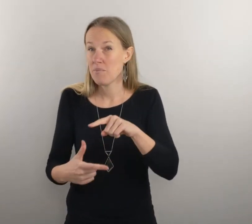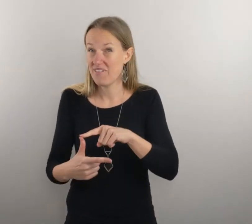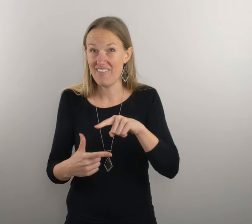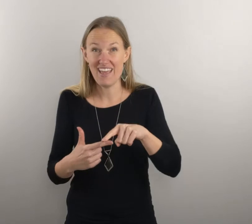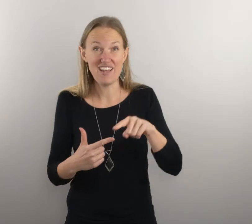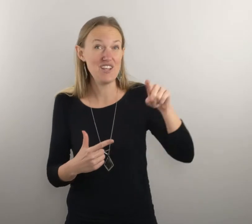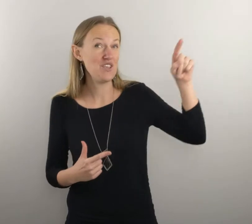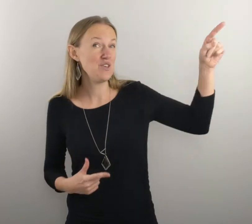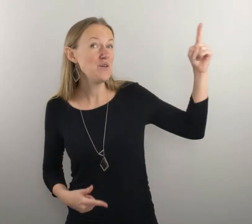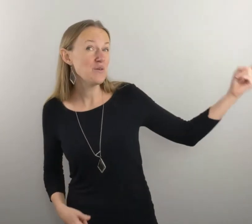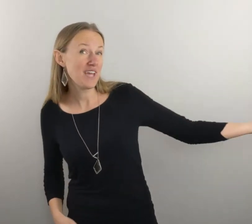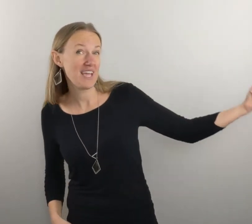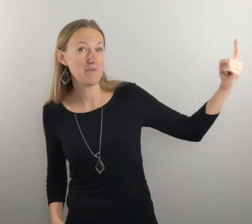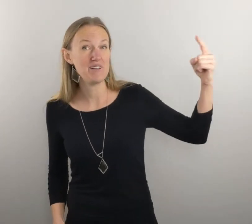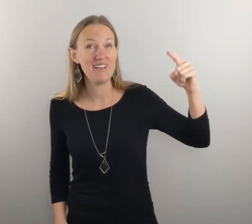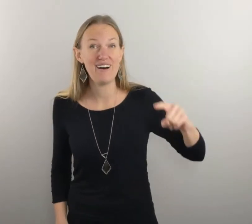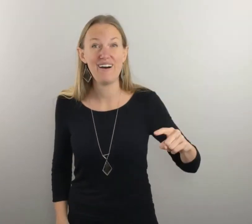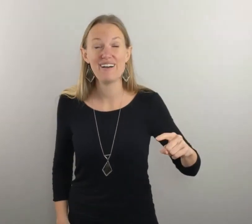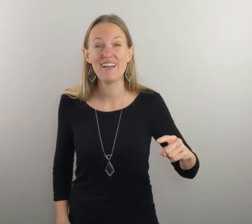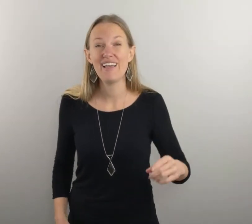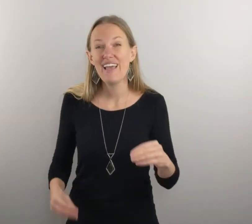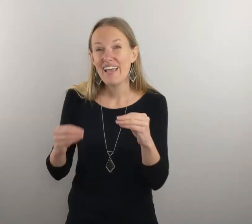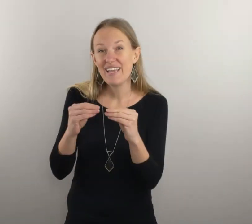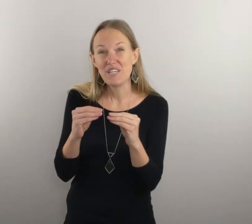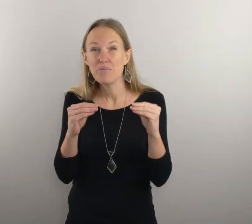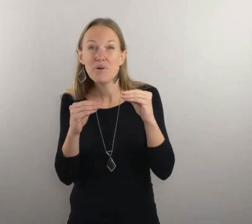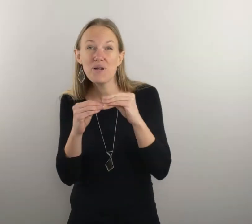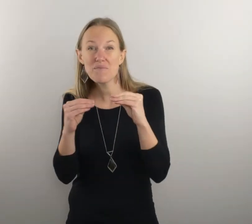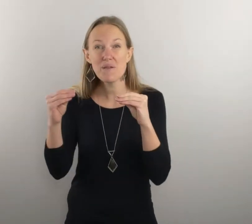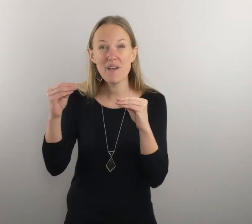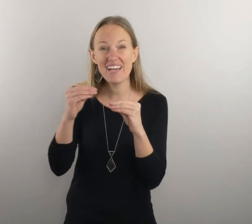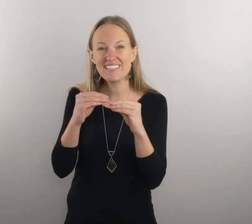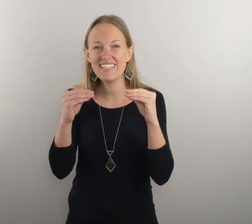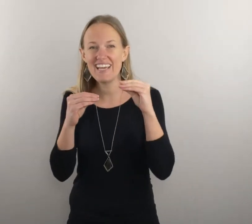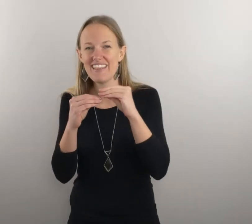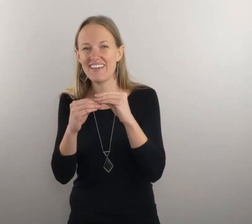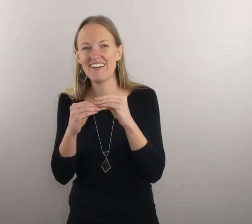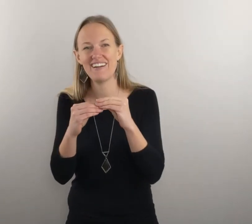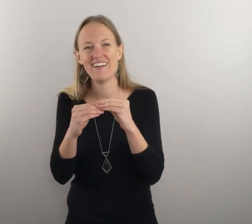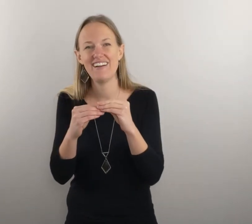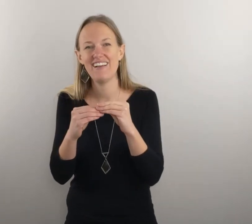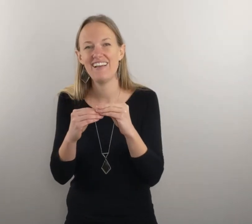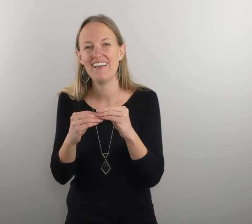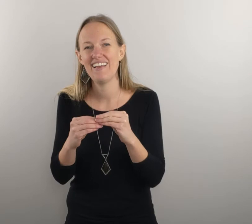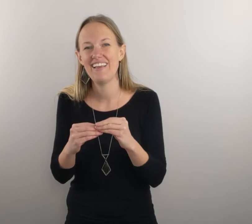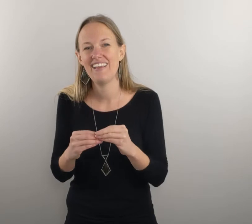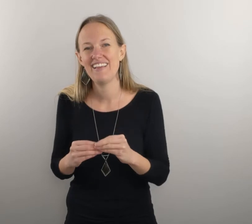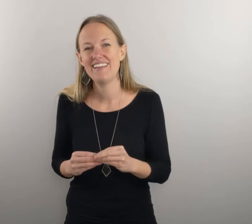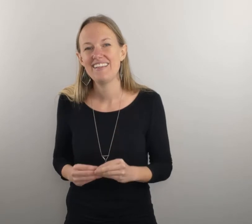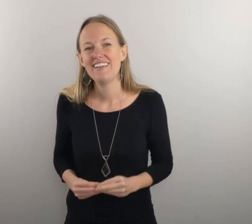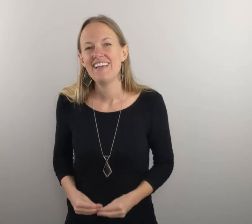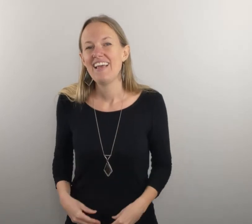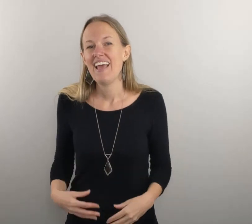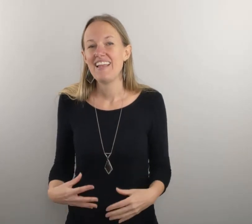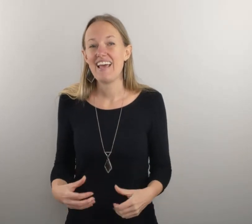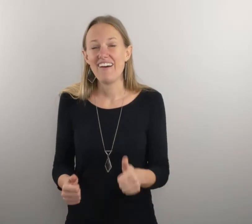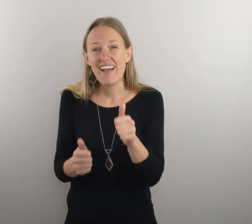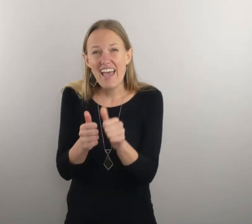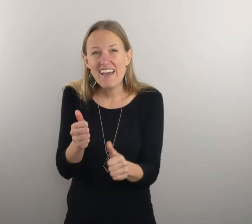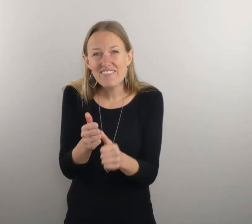But then you came along and you put me back together. And now